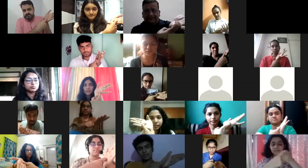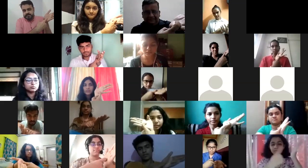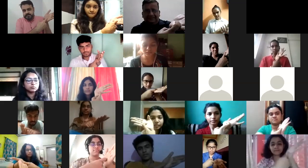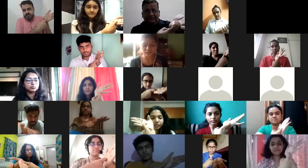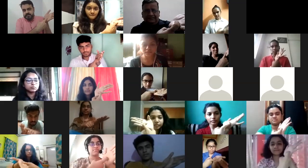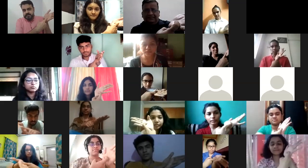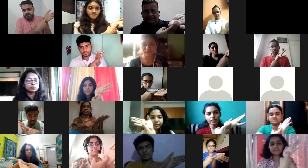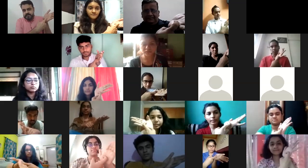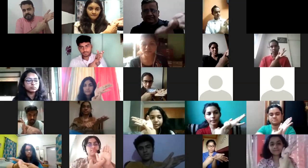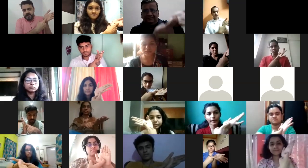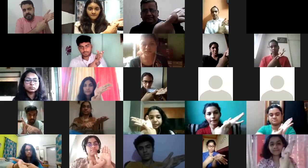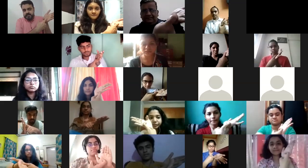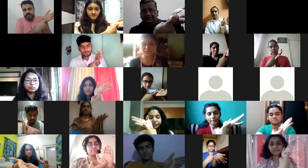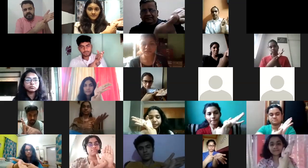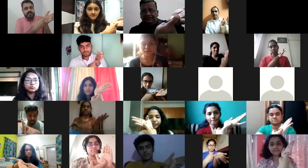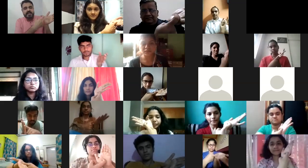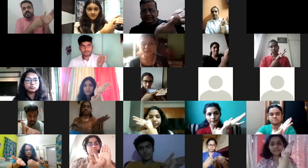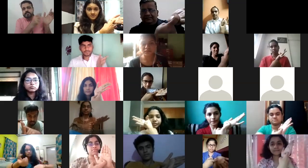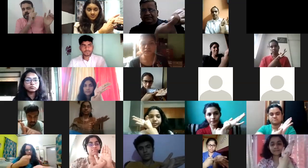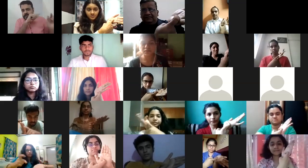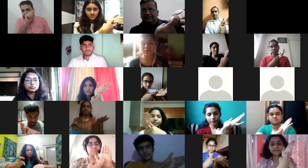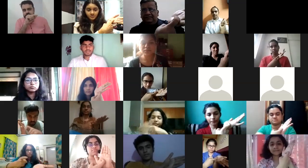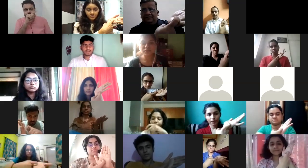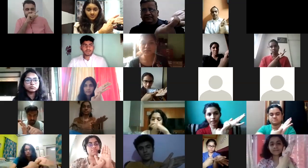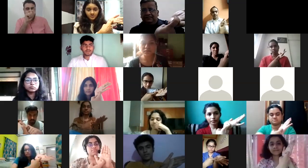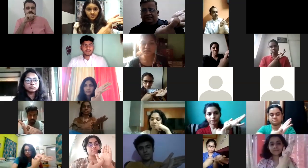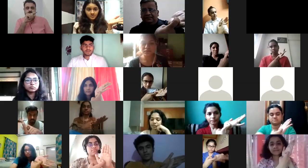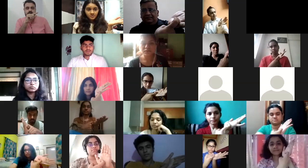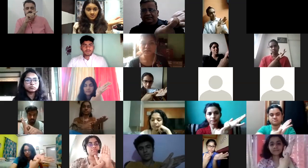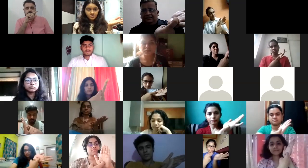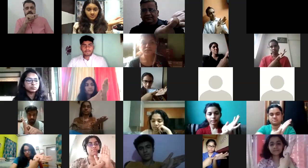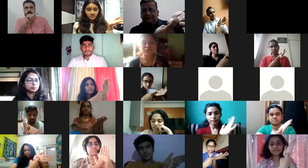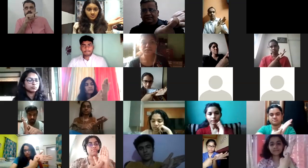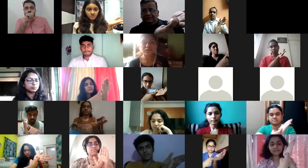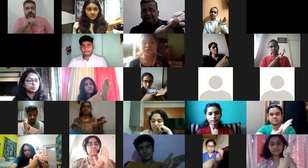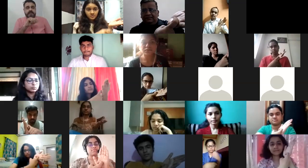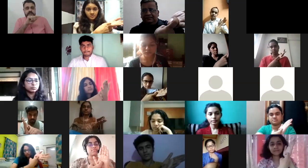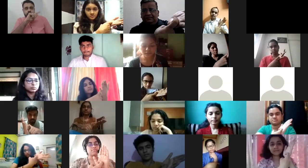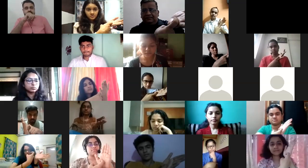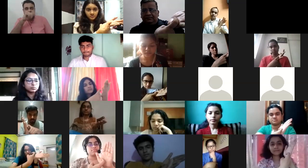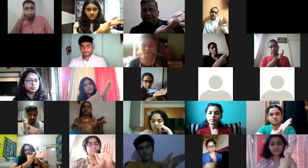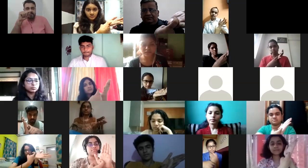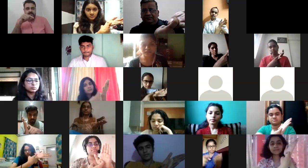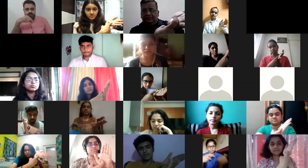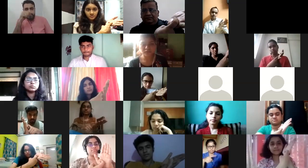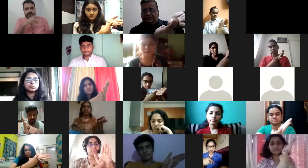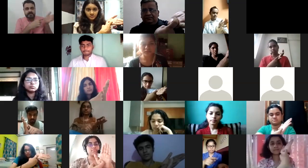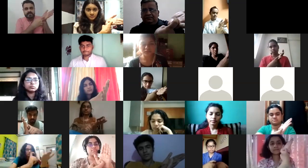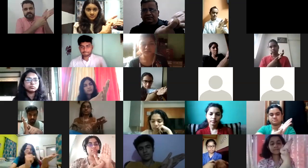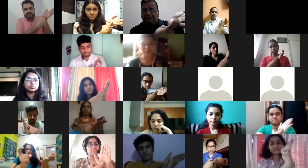Yeah. R. It's like a small, when you write in the smaller case, when you write an R by hand, it's